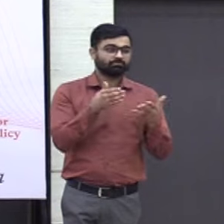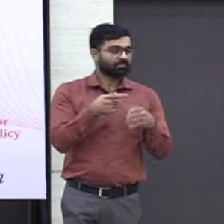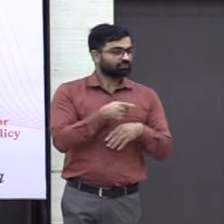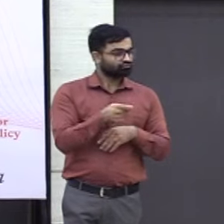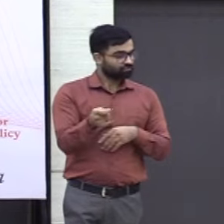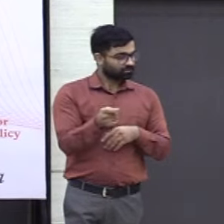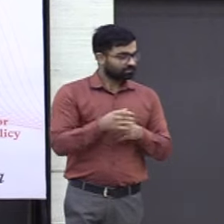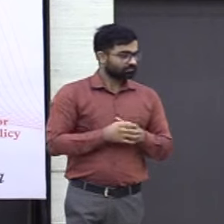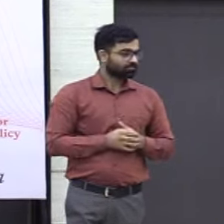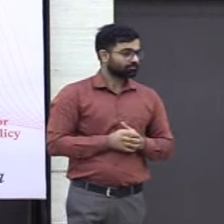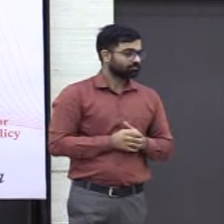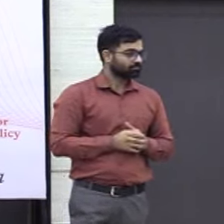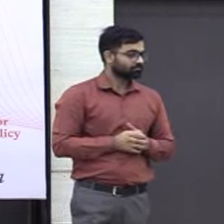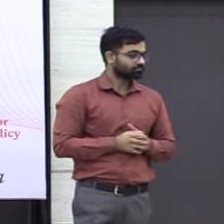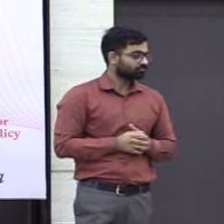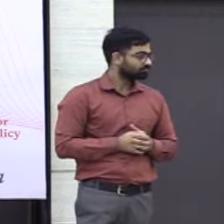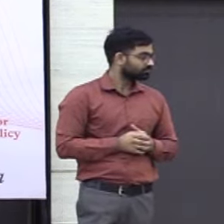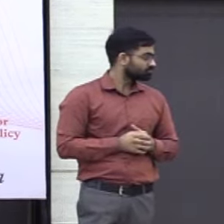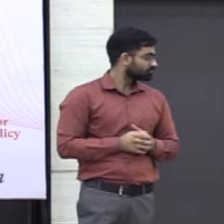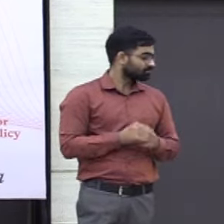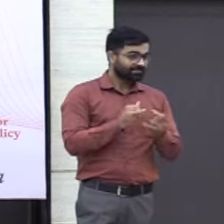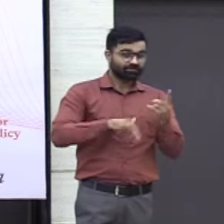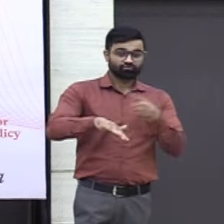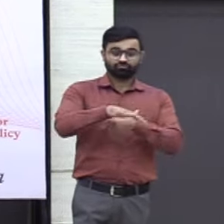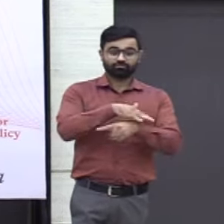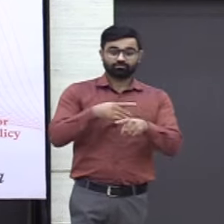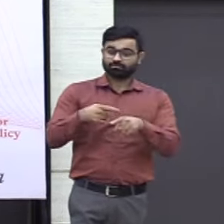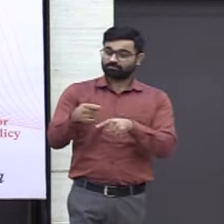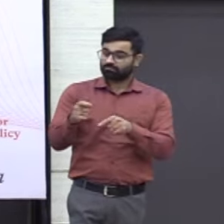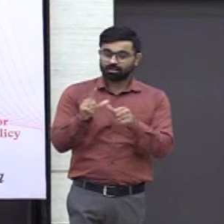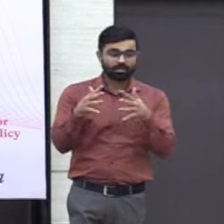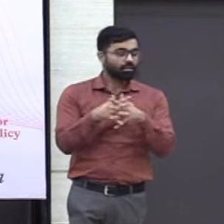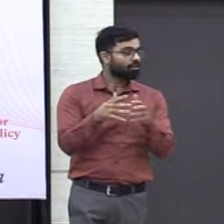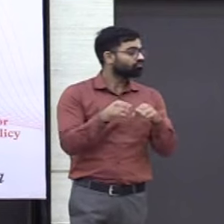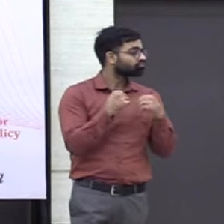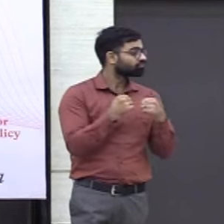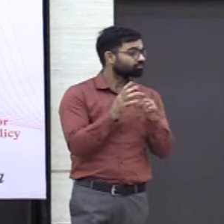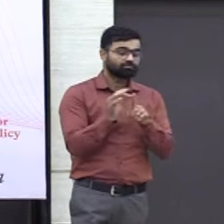crimes, right? In society, there will be unlawful